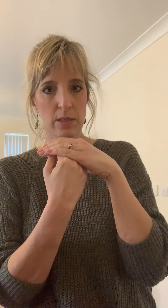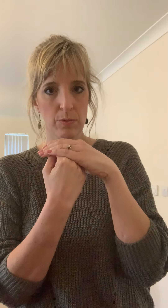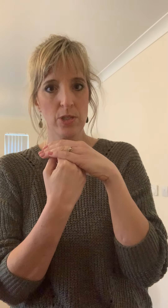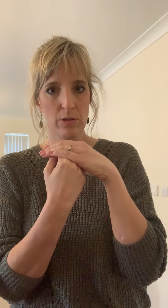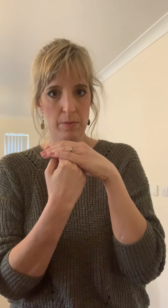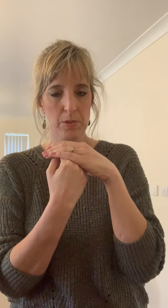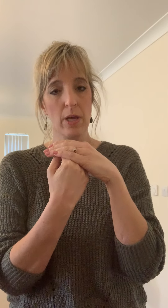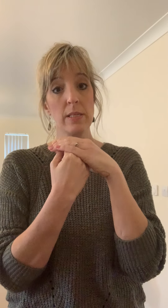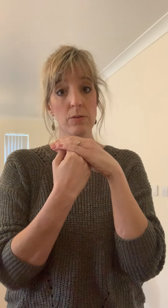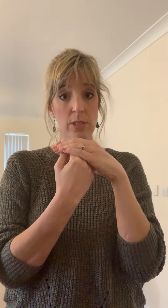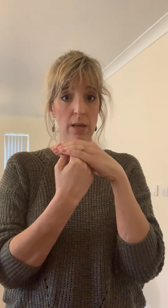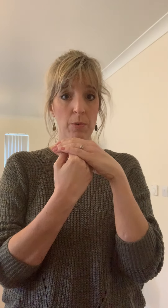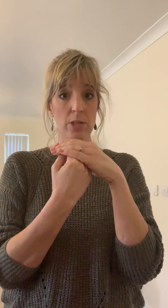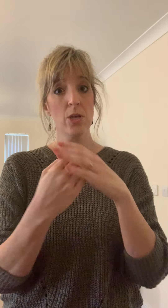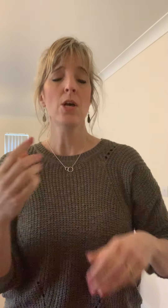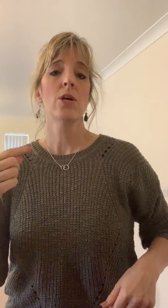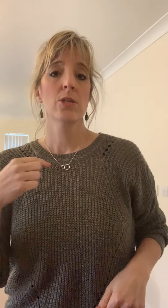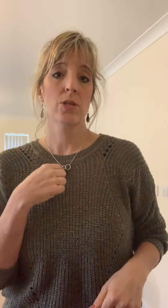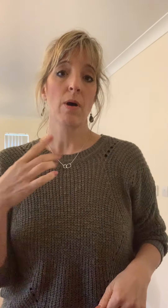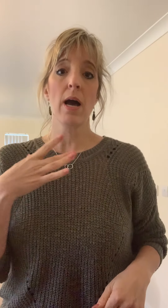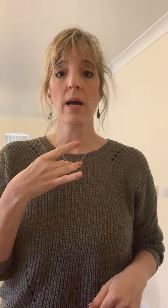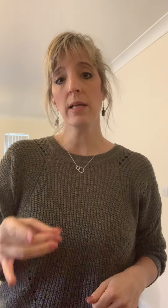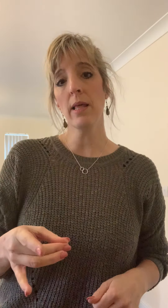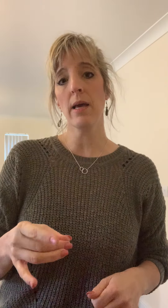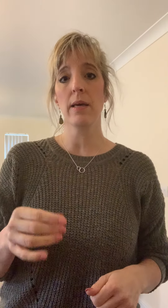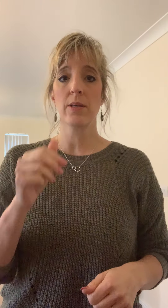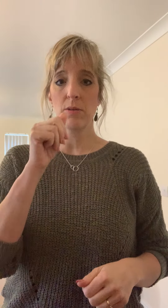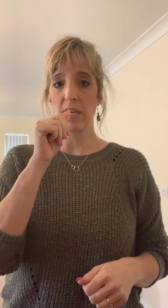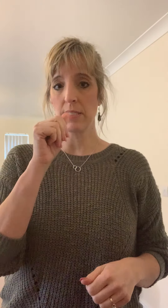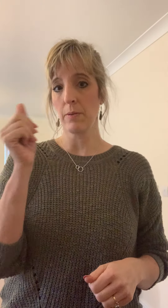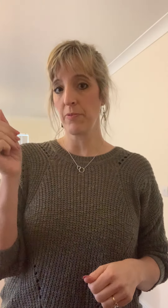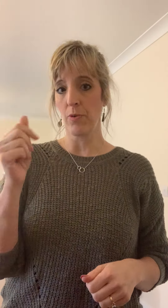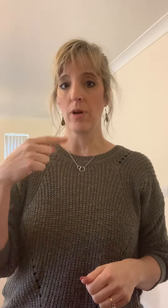read your lips, okay? So sandwich. So I like, like I said before,